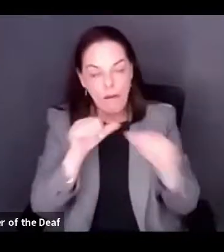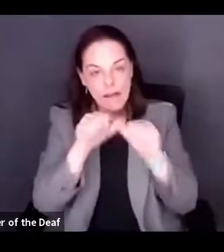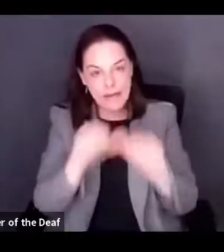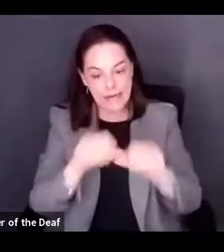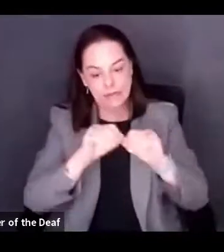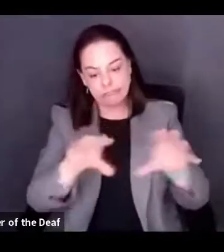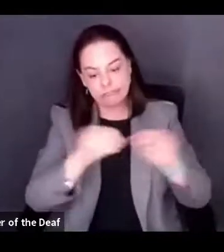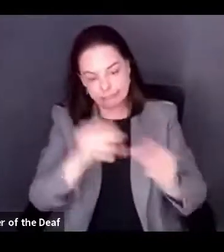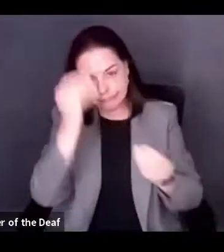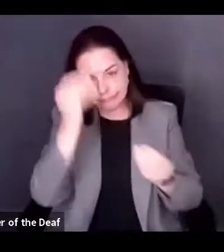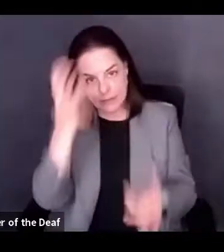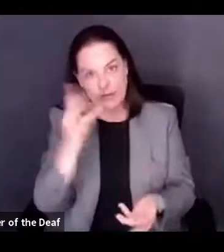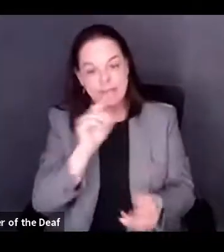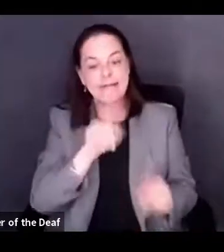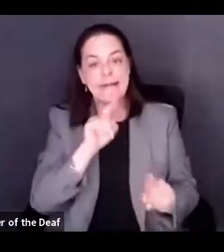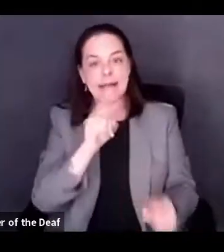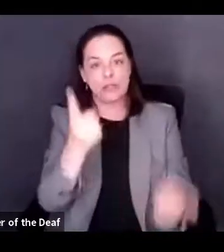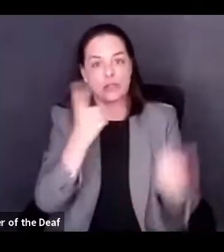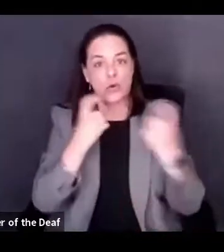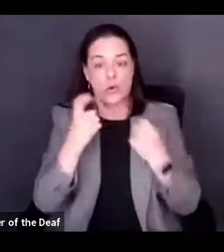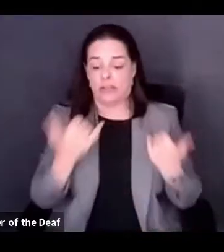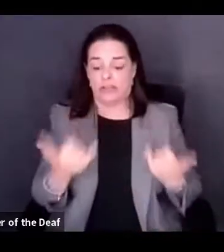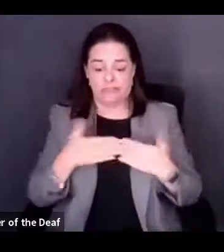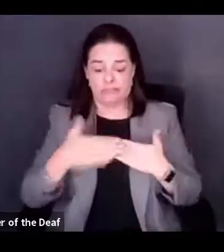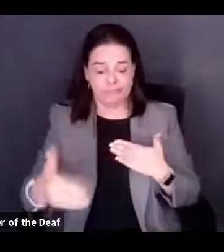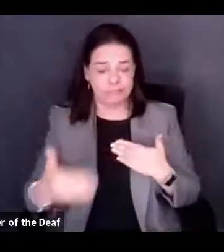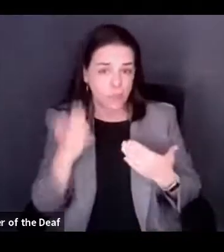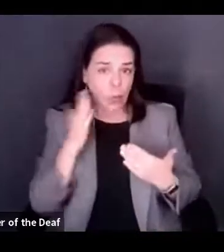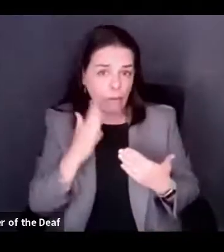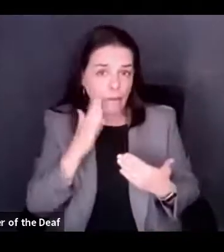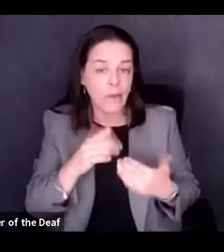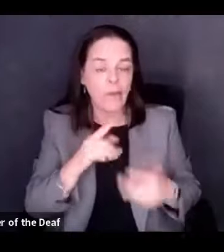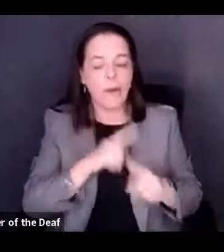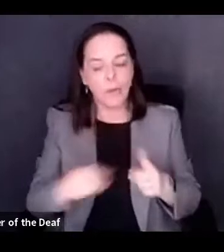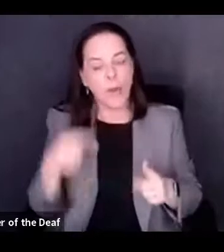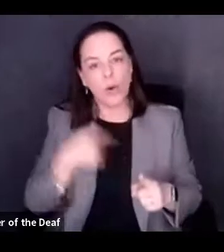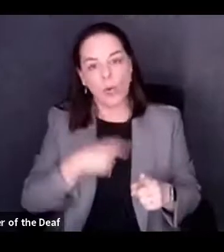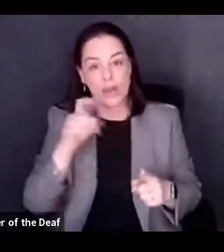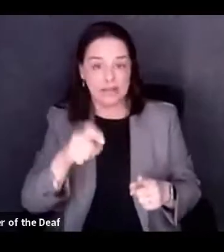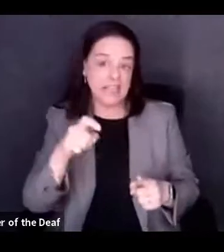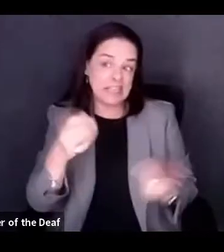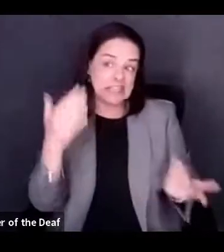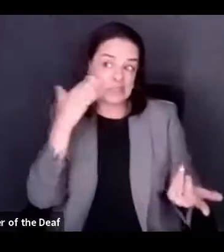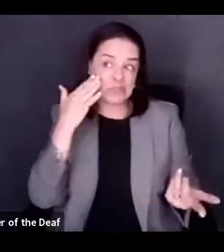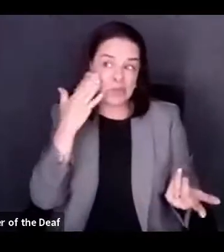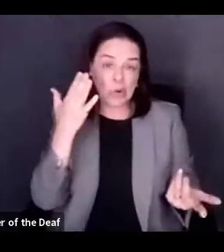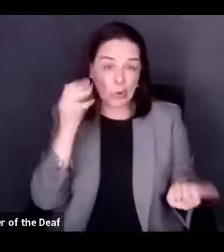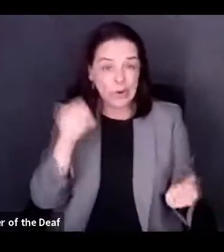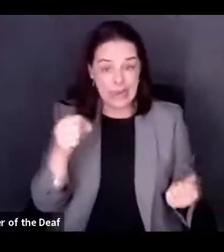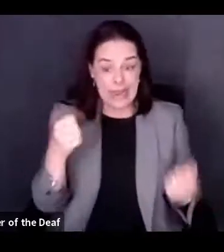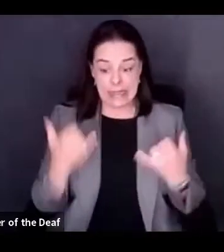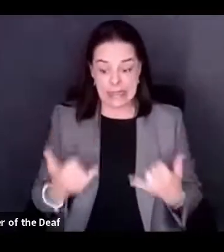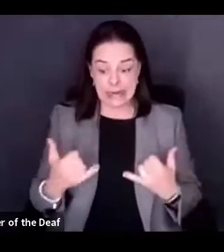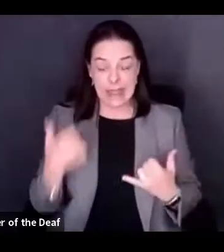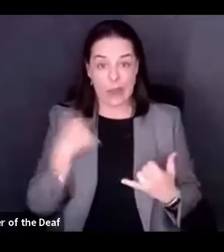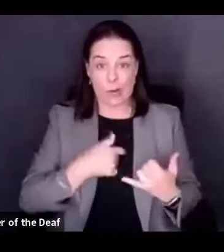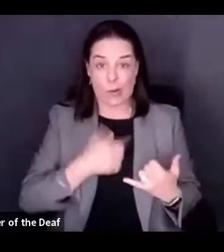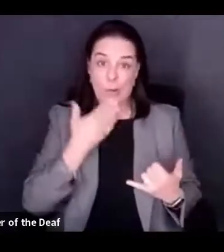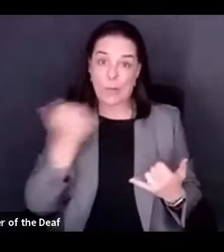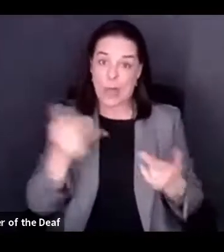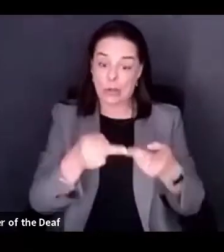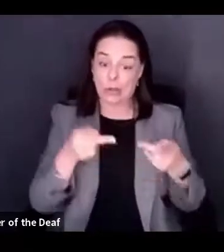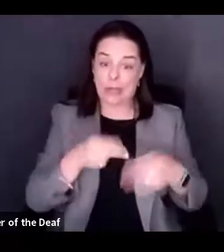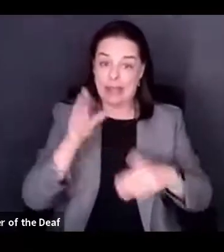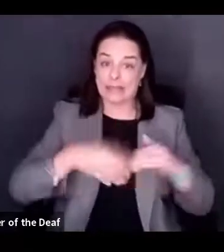information and answer questions moving forward. But I do think we need to acknowledge that we are in a better place than we were previously,